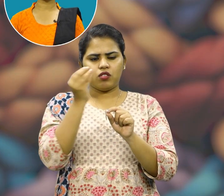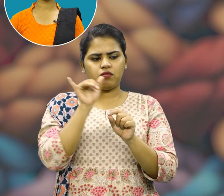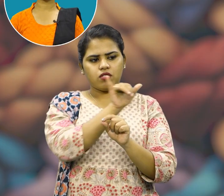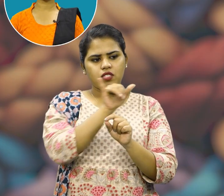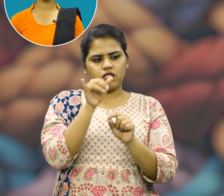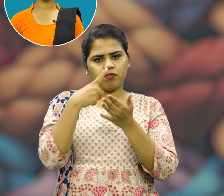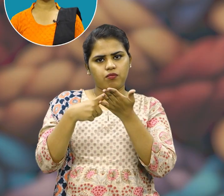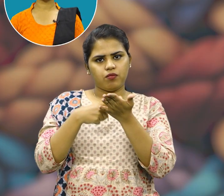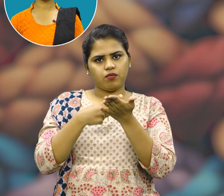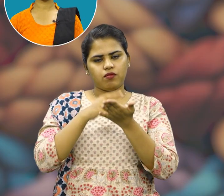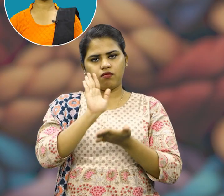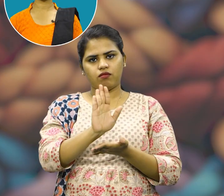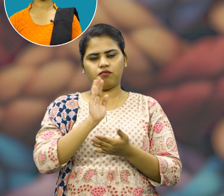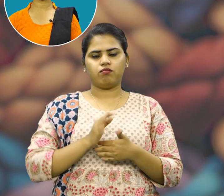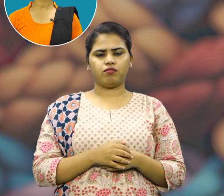silk.